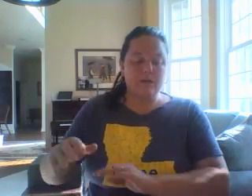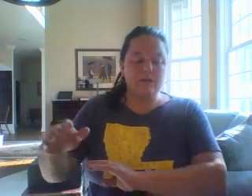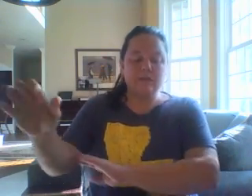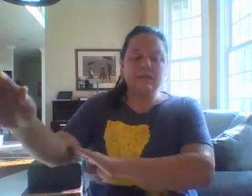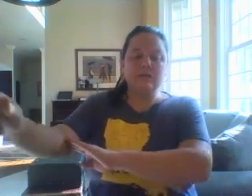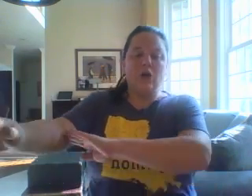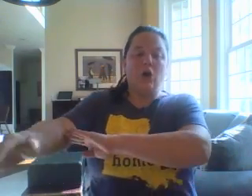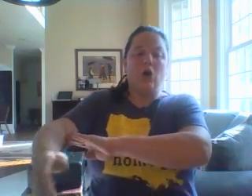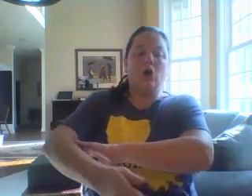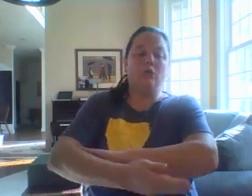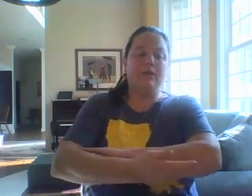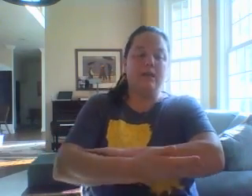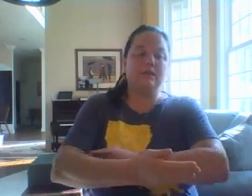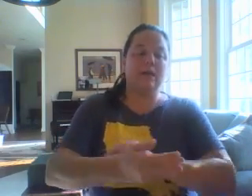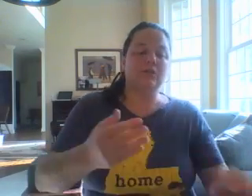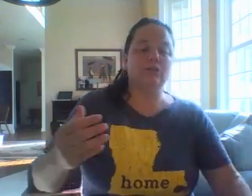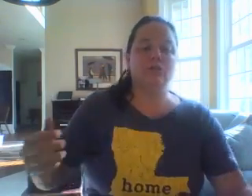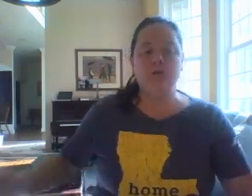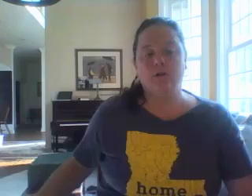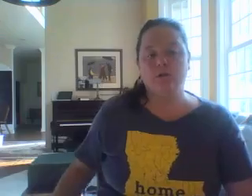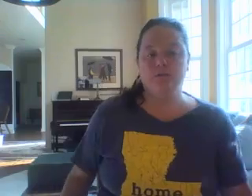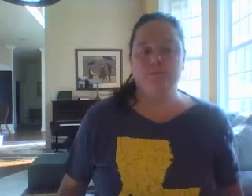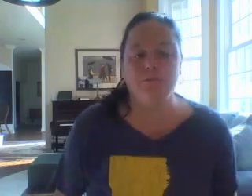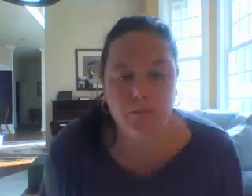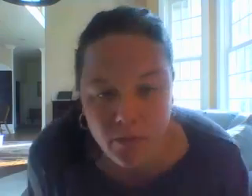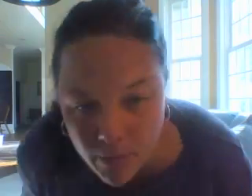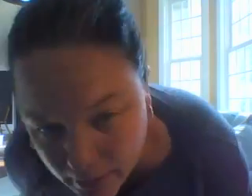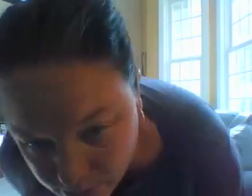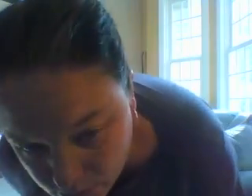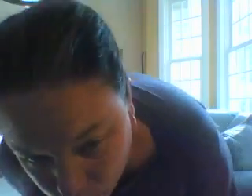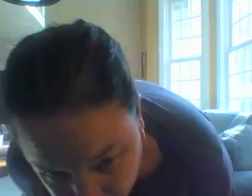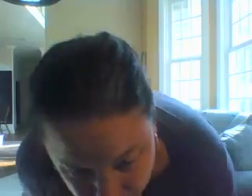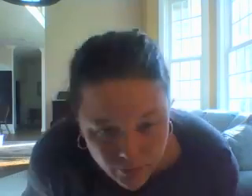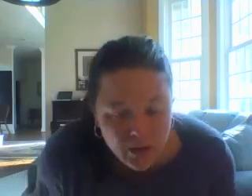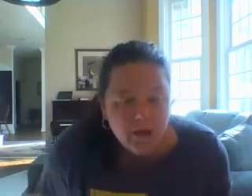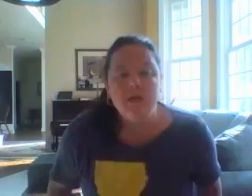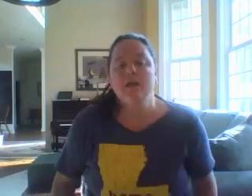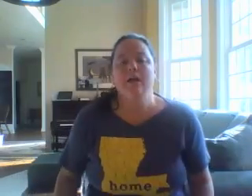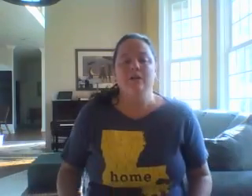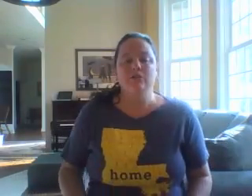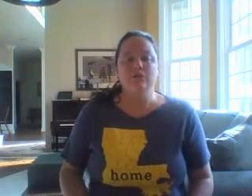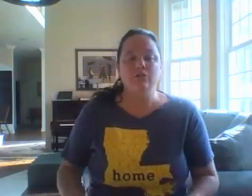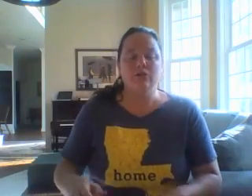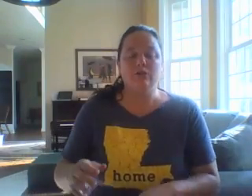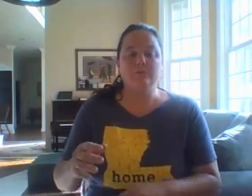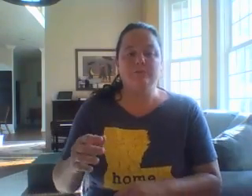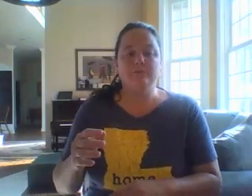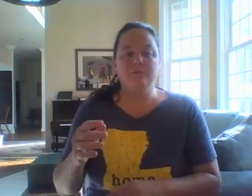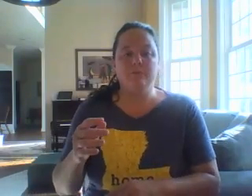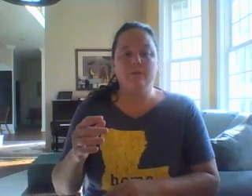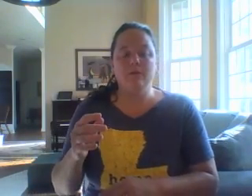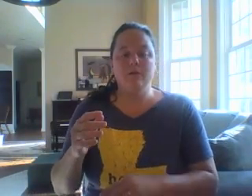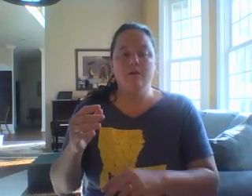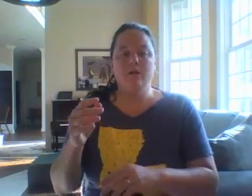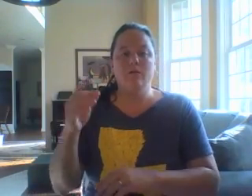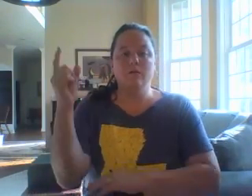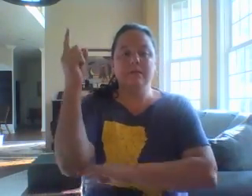this is all night. I showed y'all, back up some more. I showed y'all